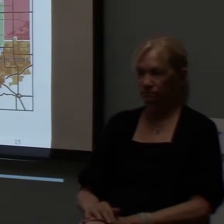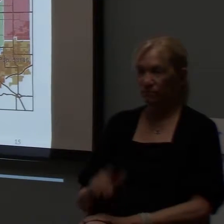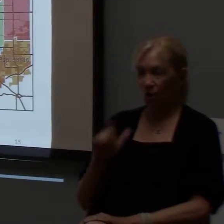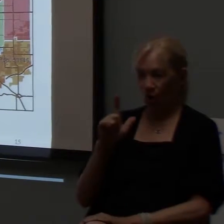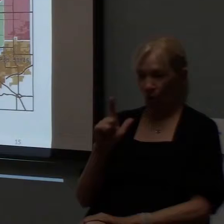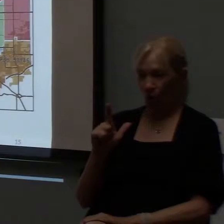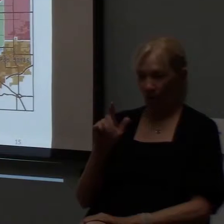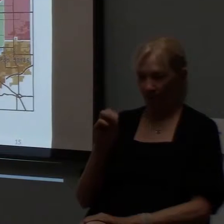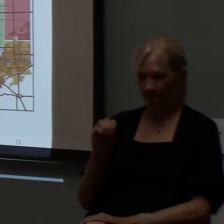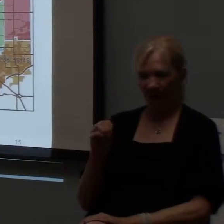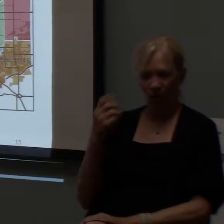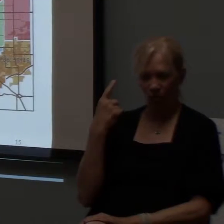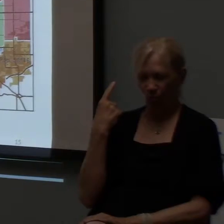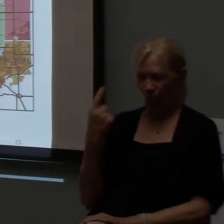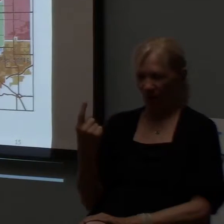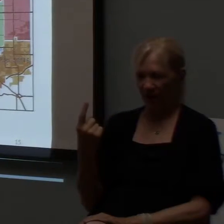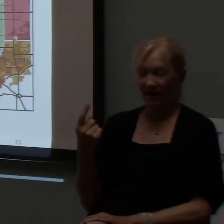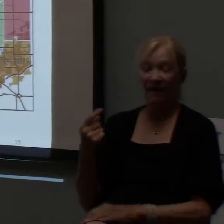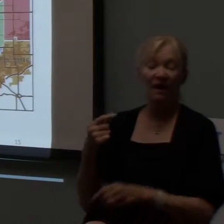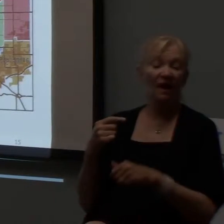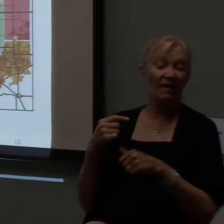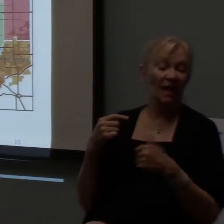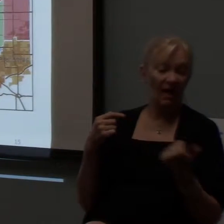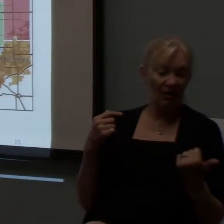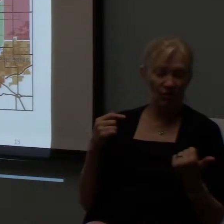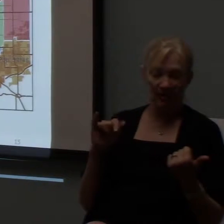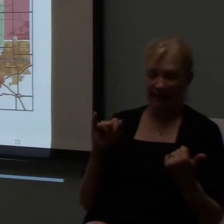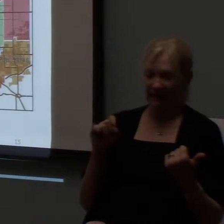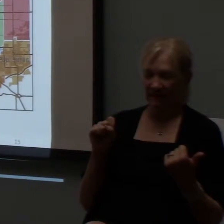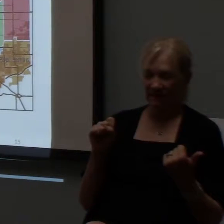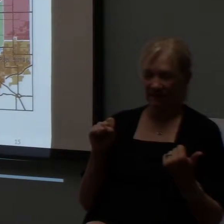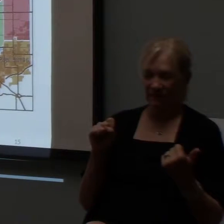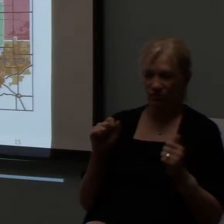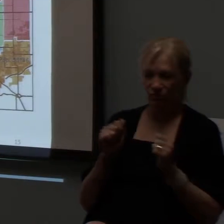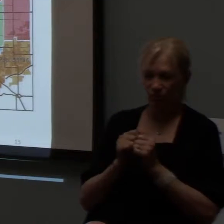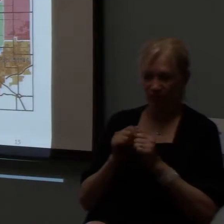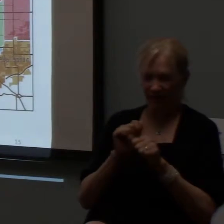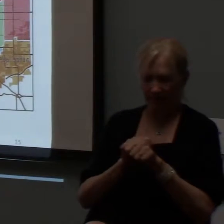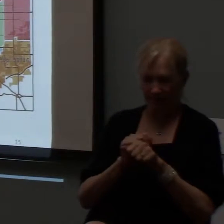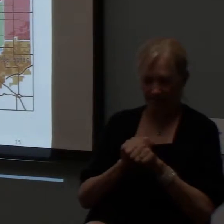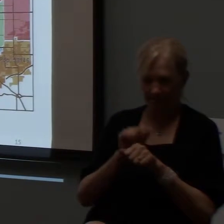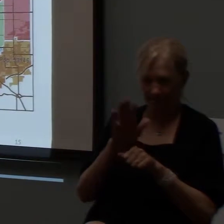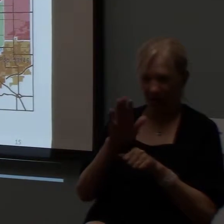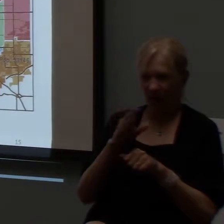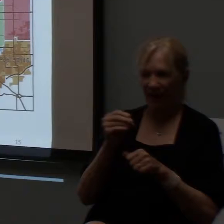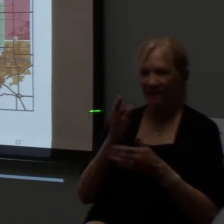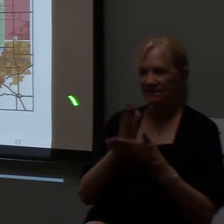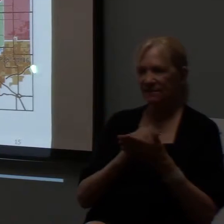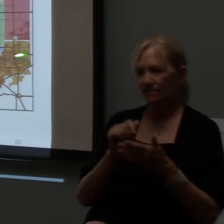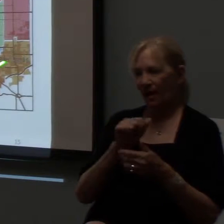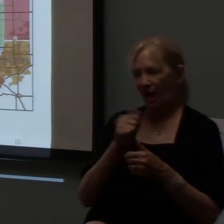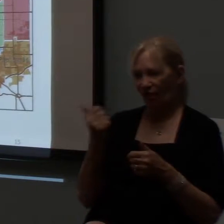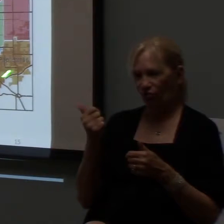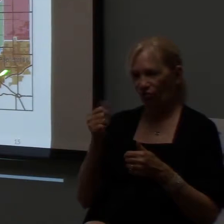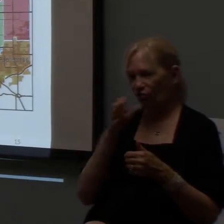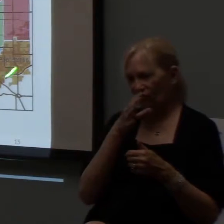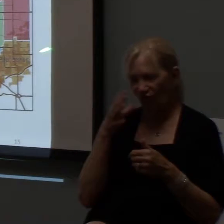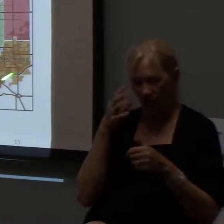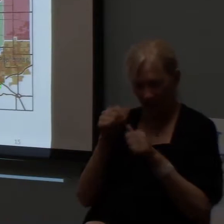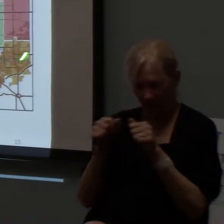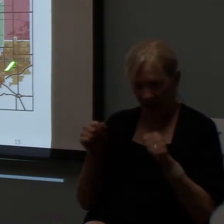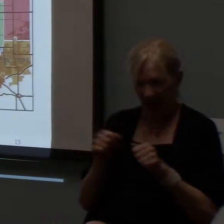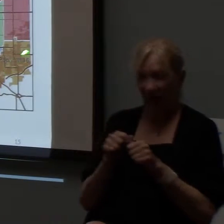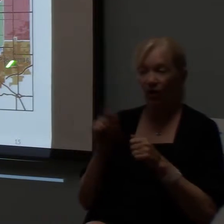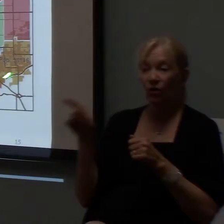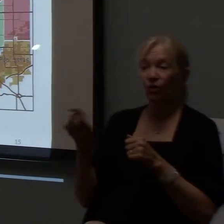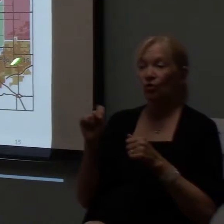Longmont is in one big district, and then the rest of it is with the mountains and some other rural areas. And